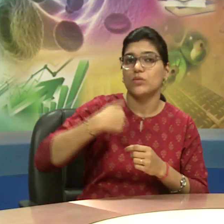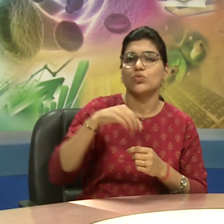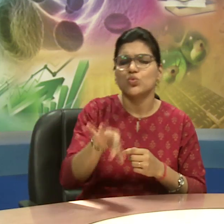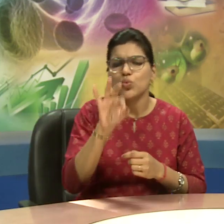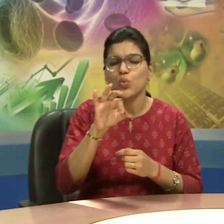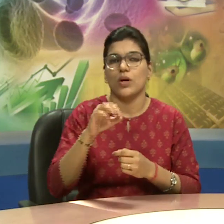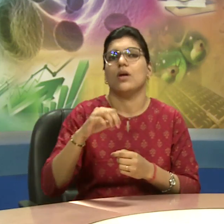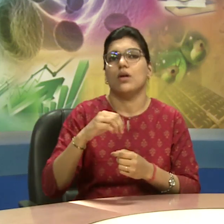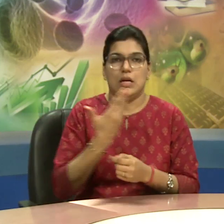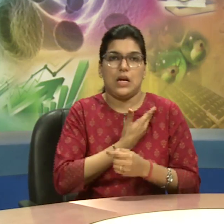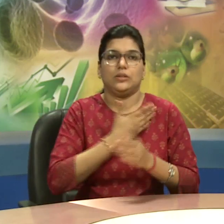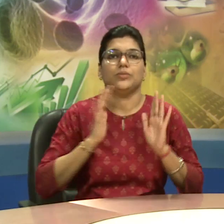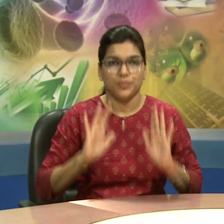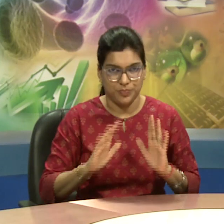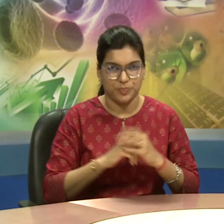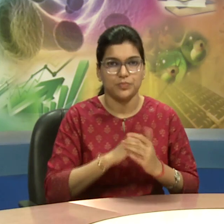right to choose.